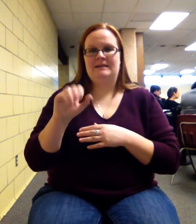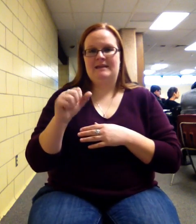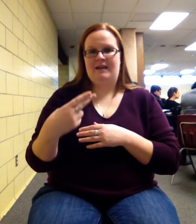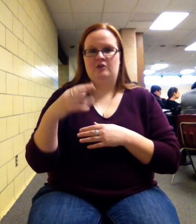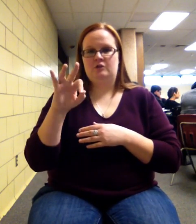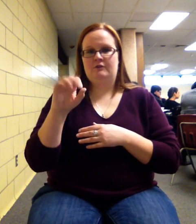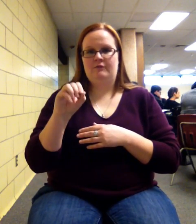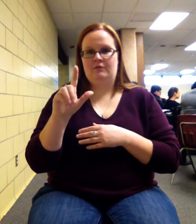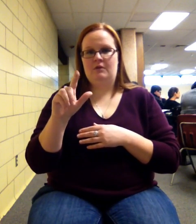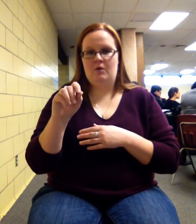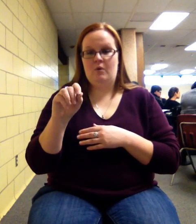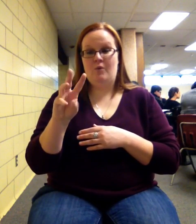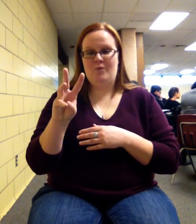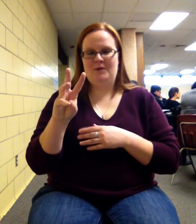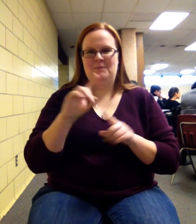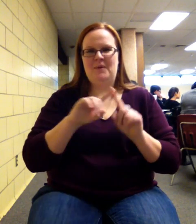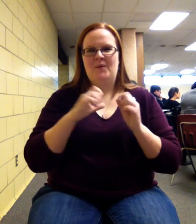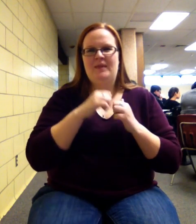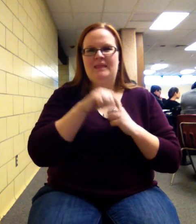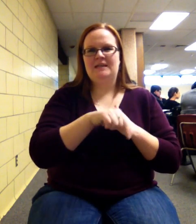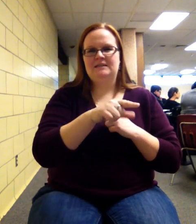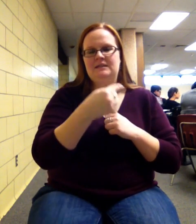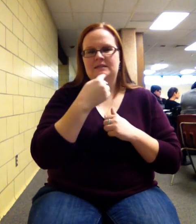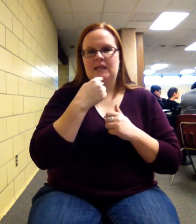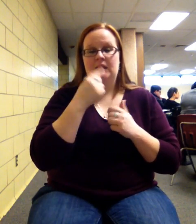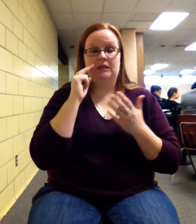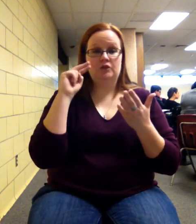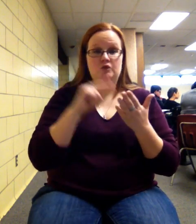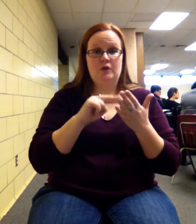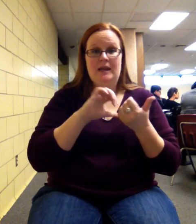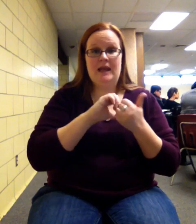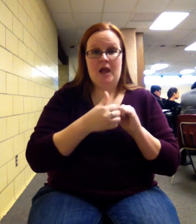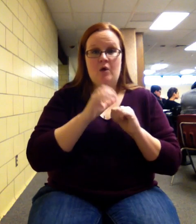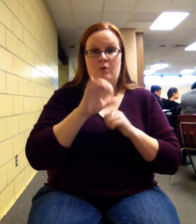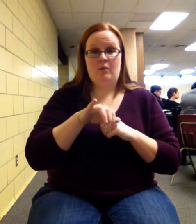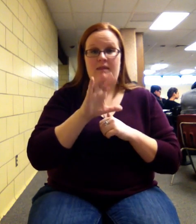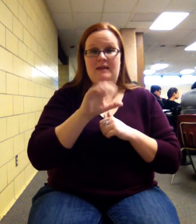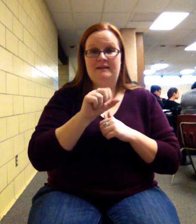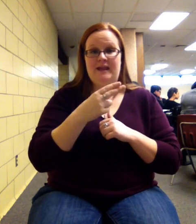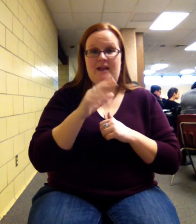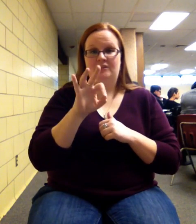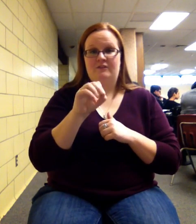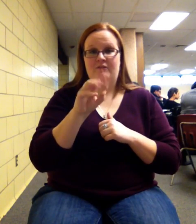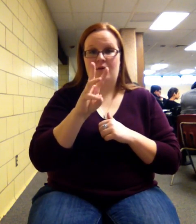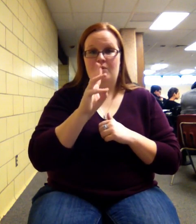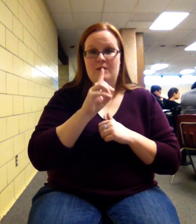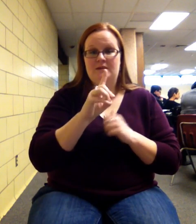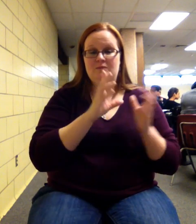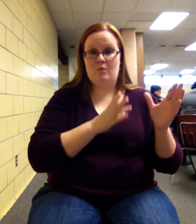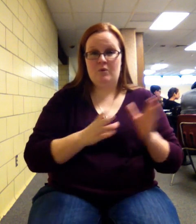But in this one, what he's saying is, okay, let's look at how the cash flows are organized, and he's actually having me set it up. So let's use